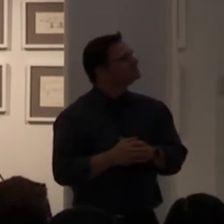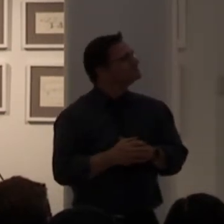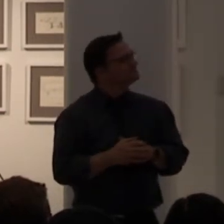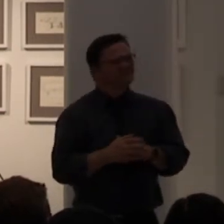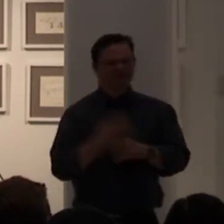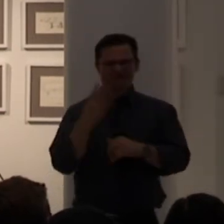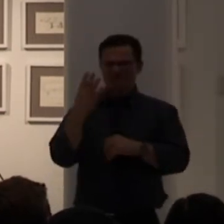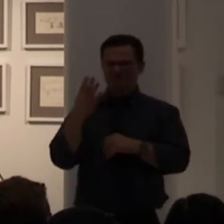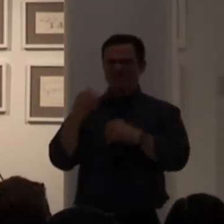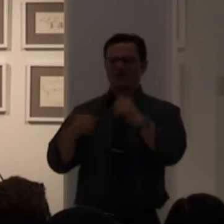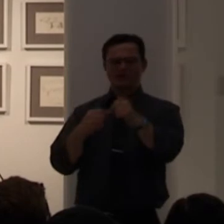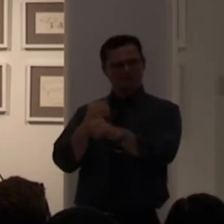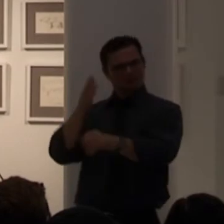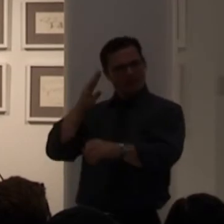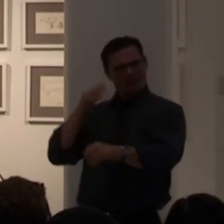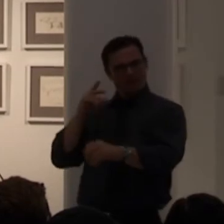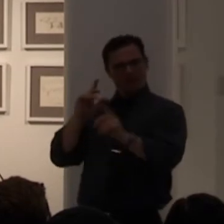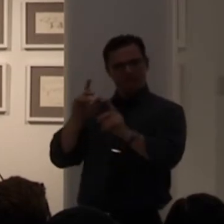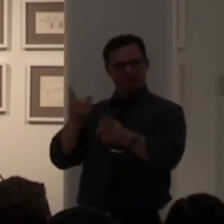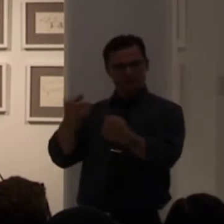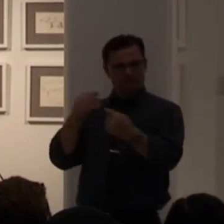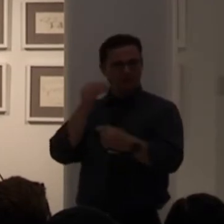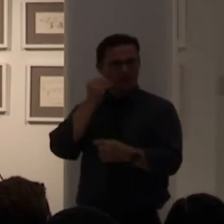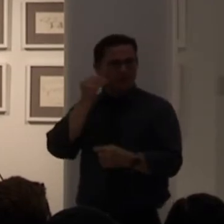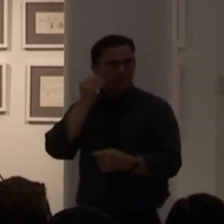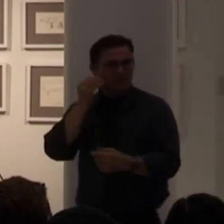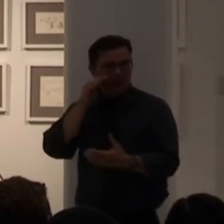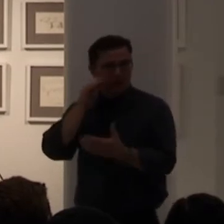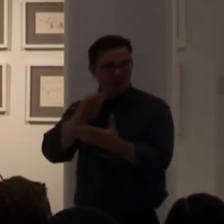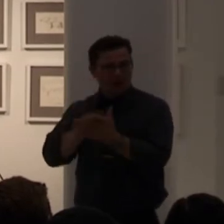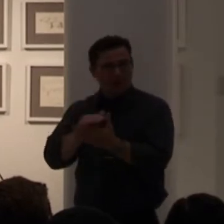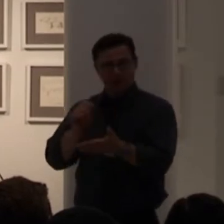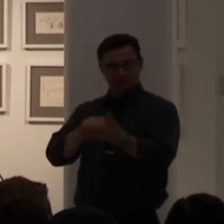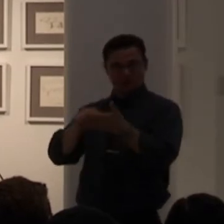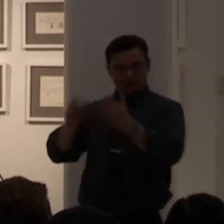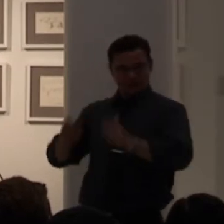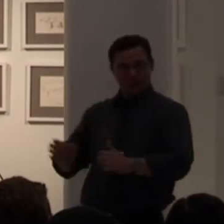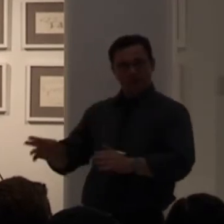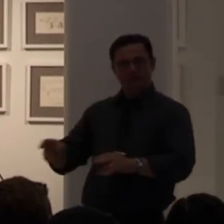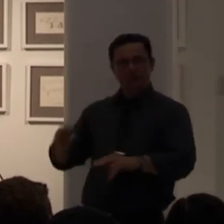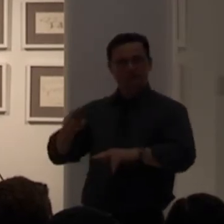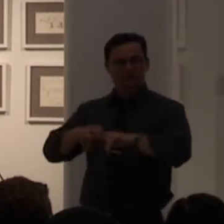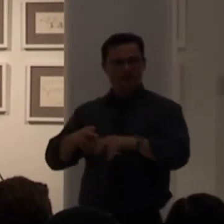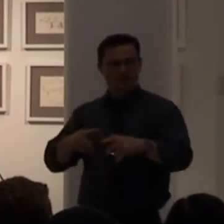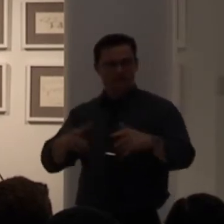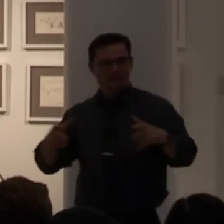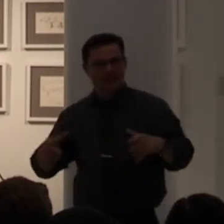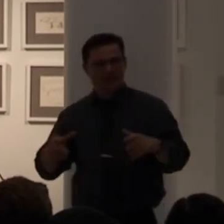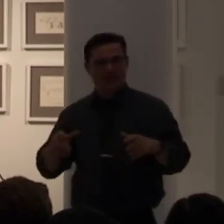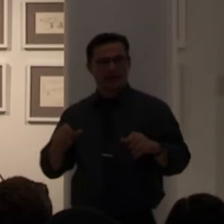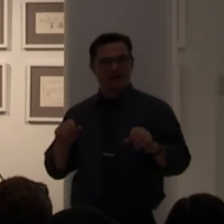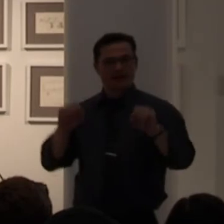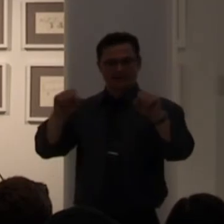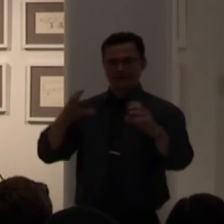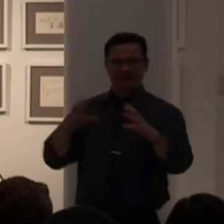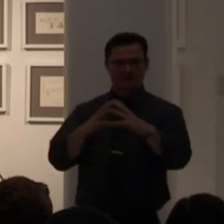About 4 years ago, I came home, and my wife, who's a writer, was sitting on a large exercise